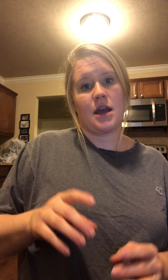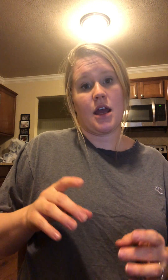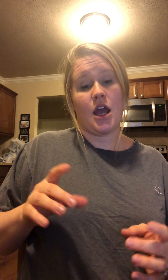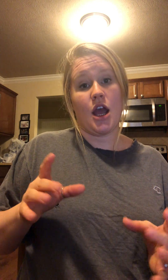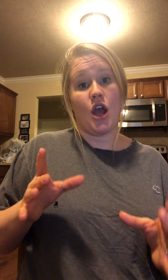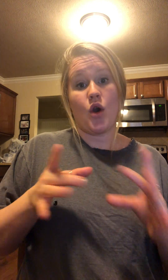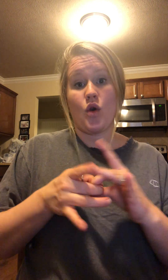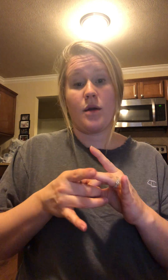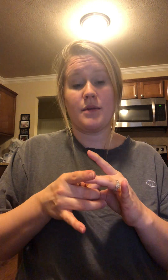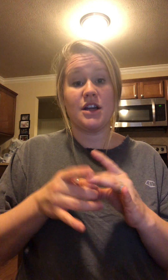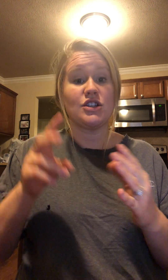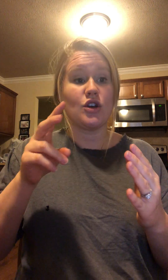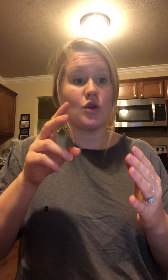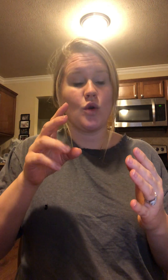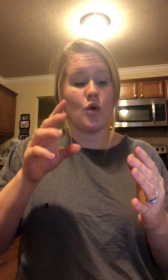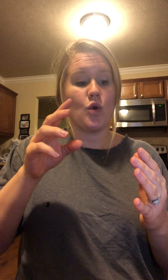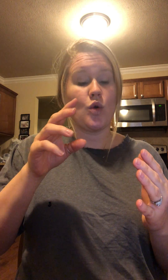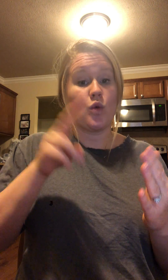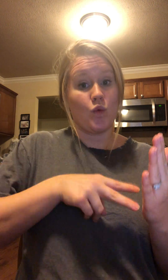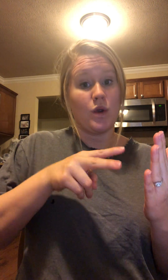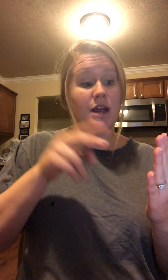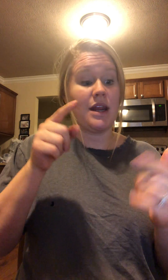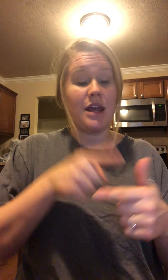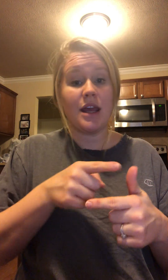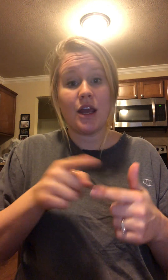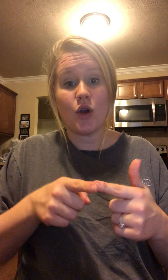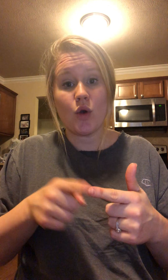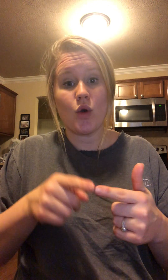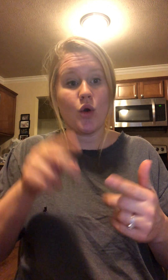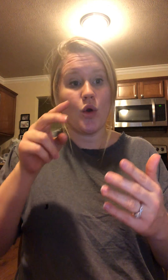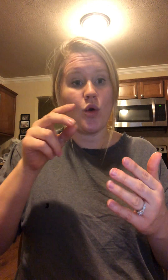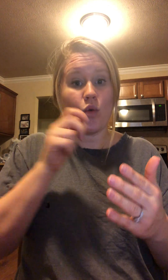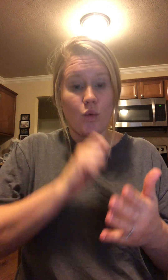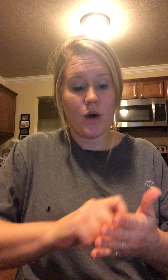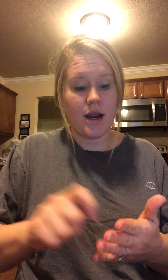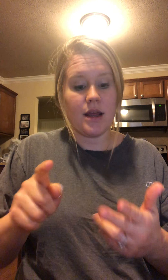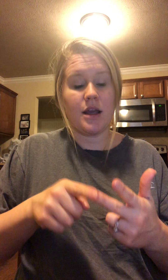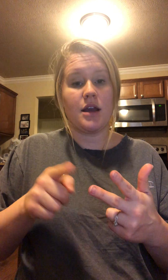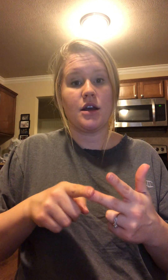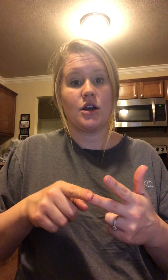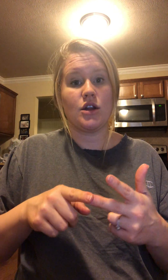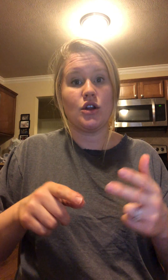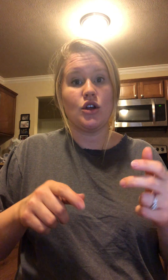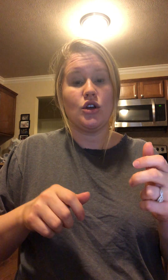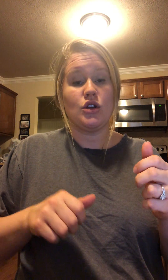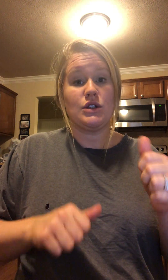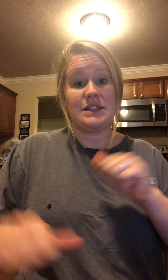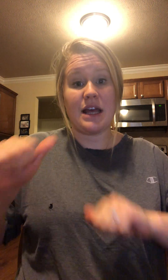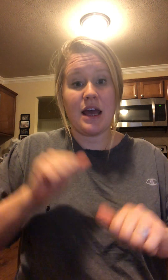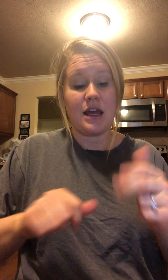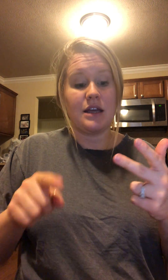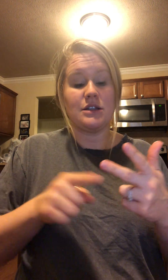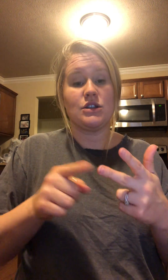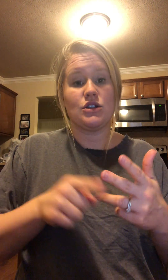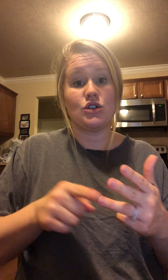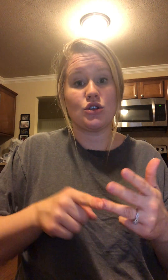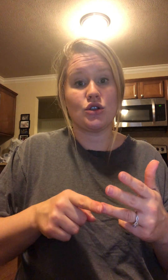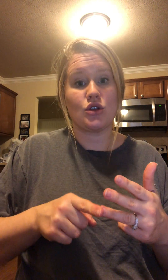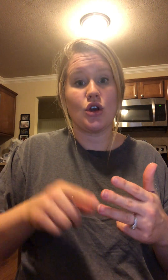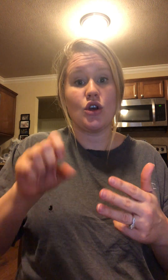writing, science, social studies, and math throughout our day with topics that are